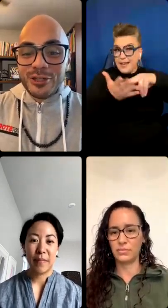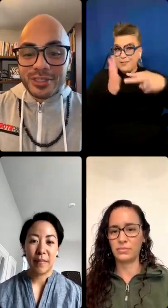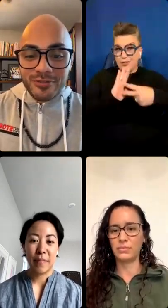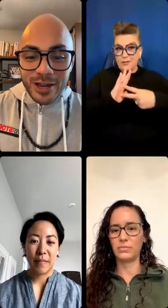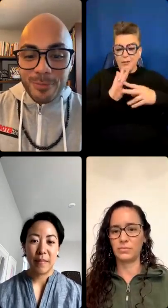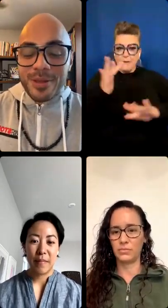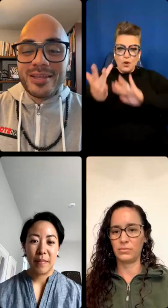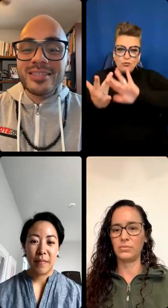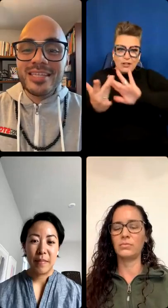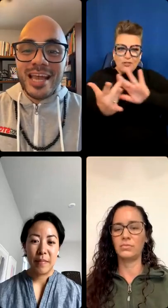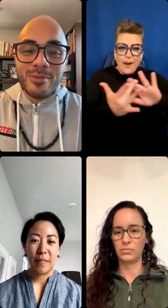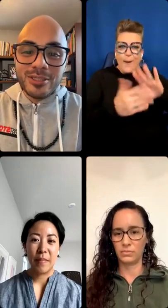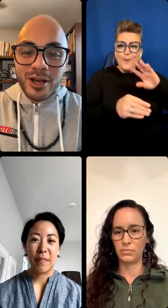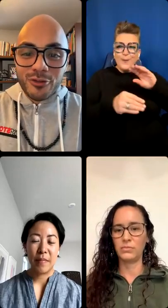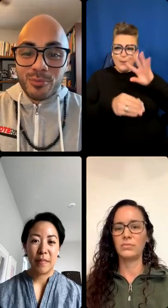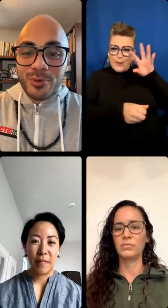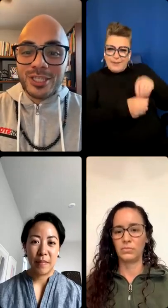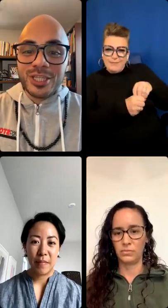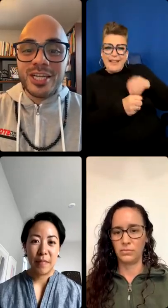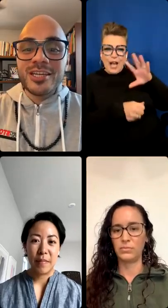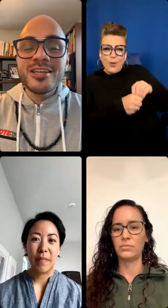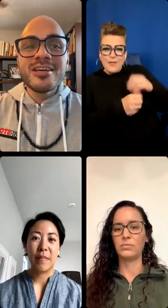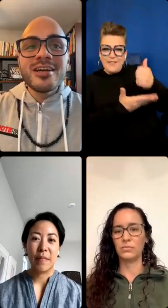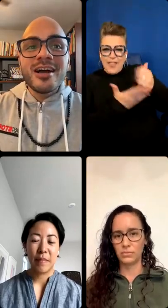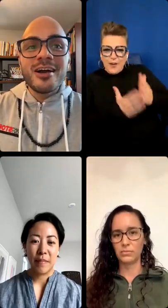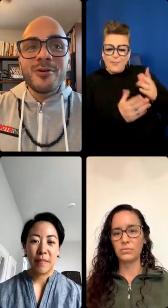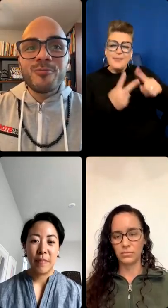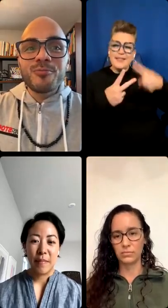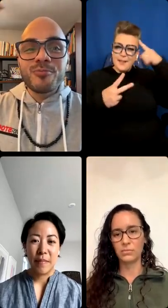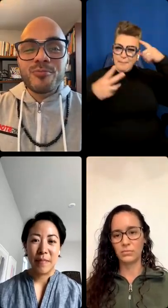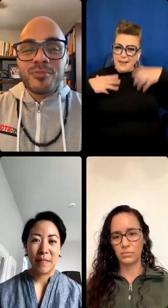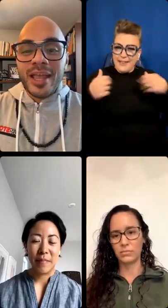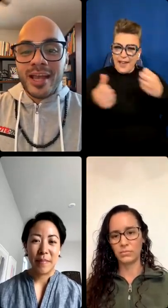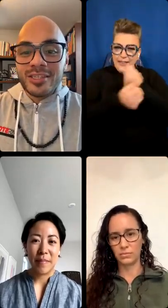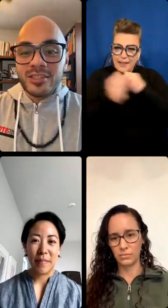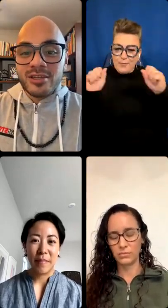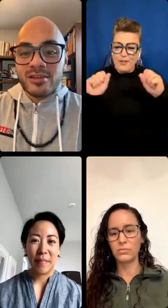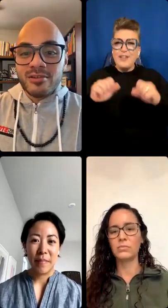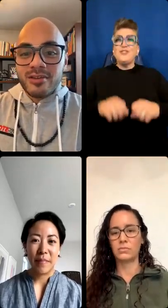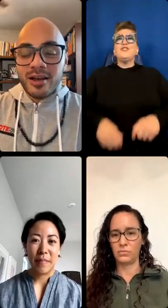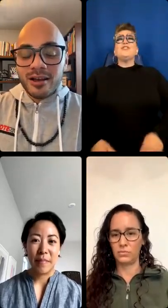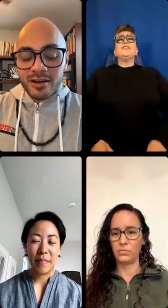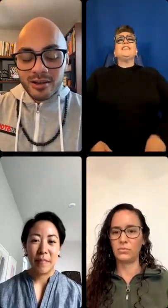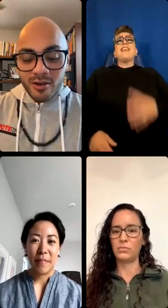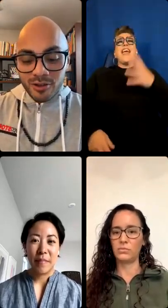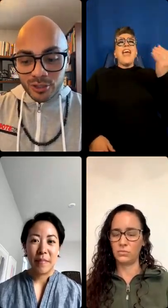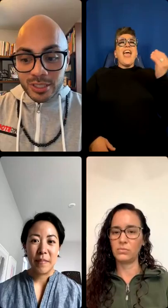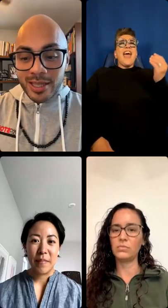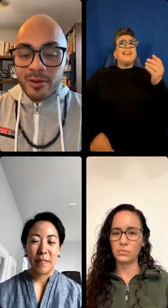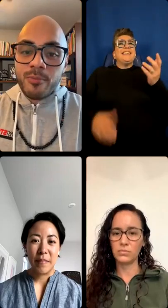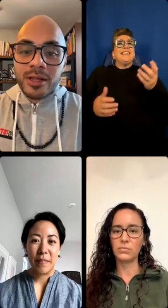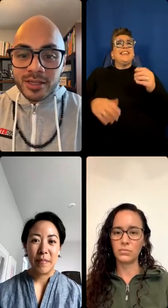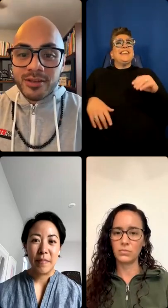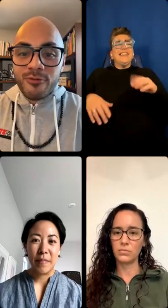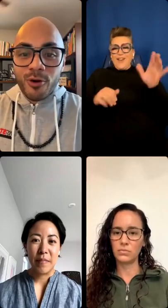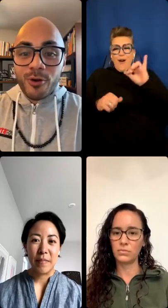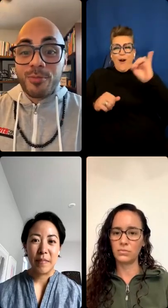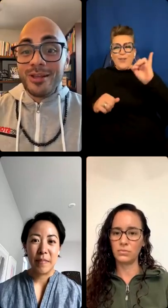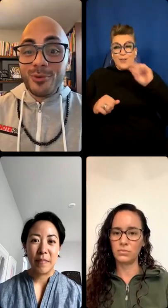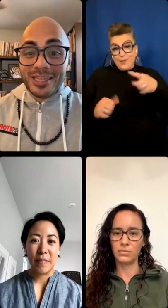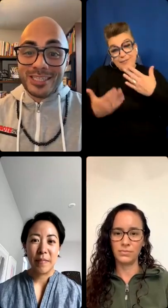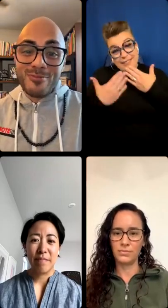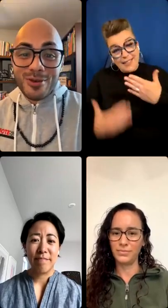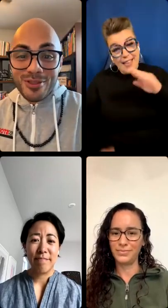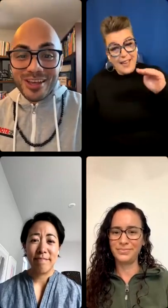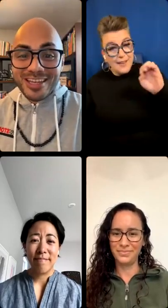to inclusive therapists, mental health liberation, and to also just thank Melody for